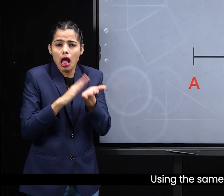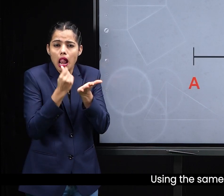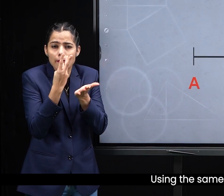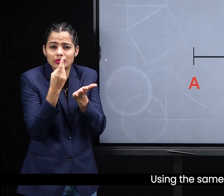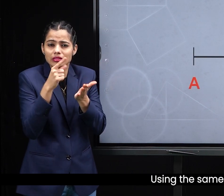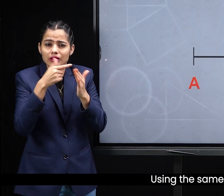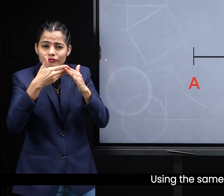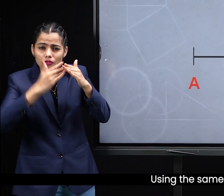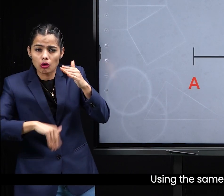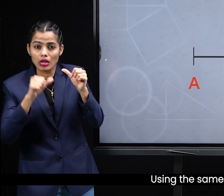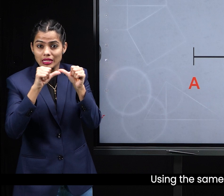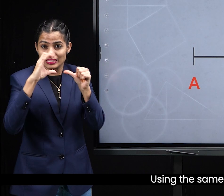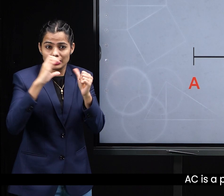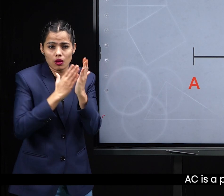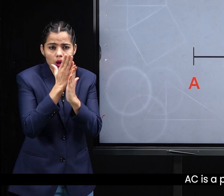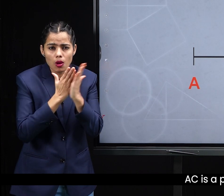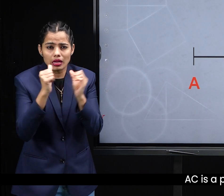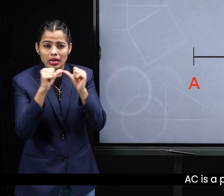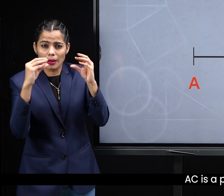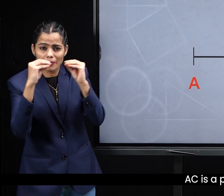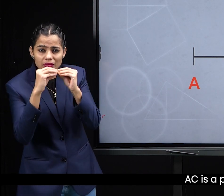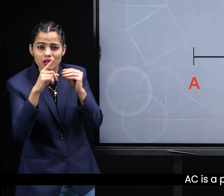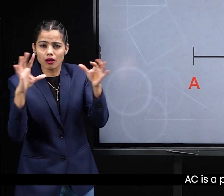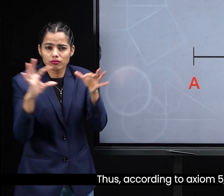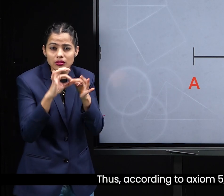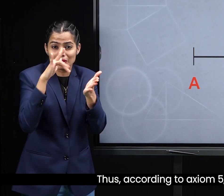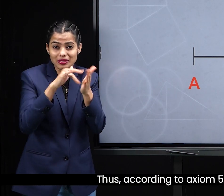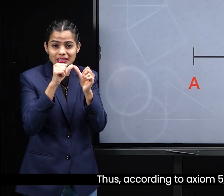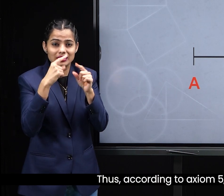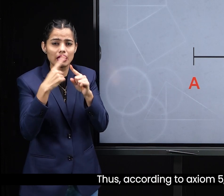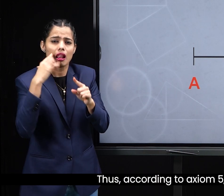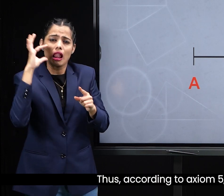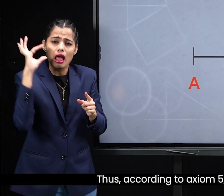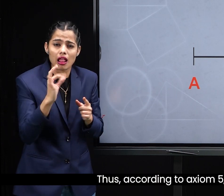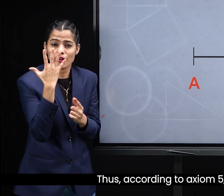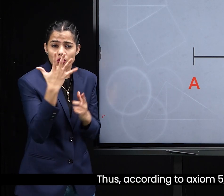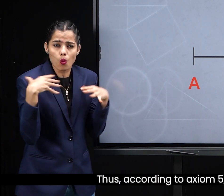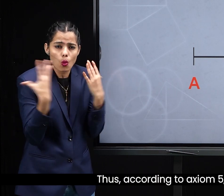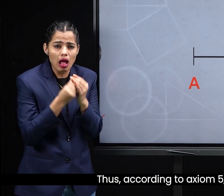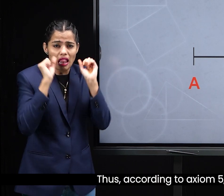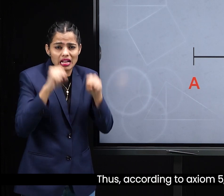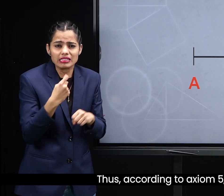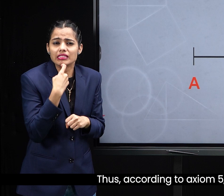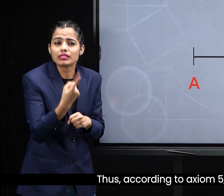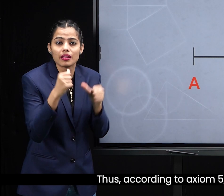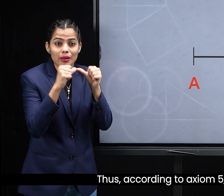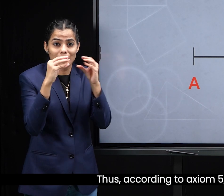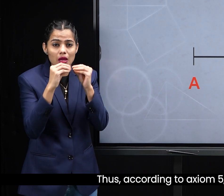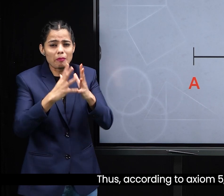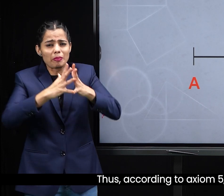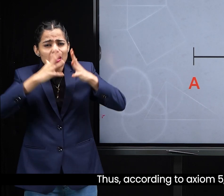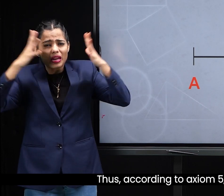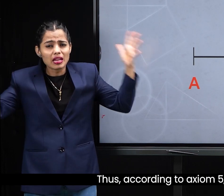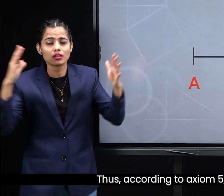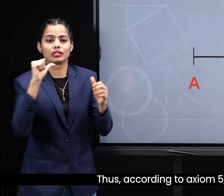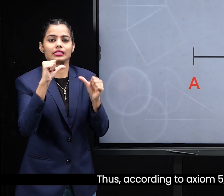Using the same figure as above, AC is a part of AB. Thus, according to axiom 5, we can say that